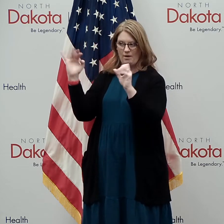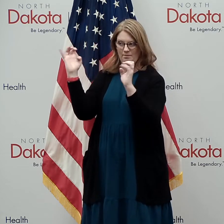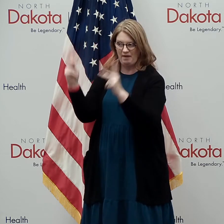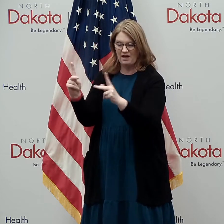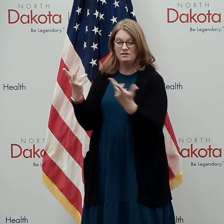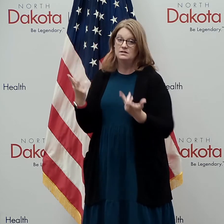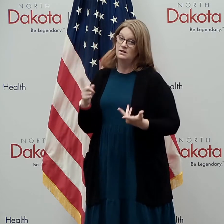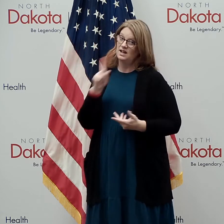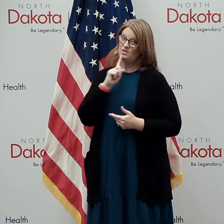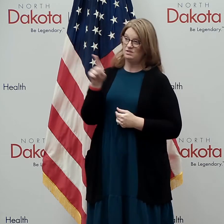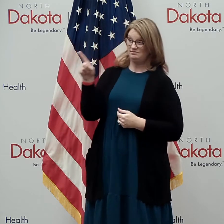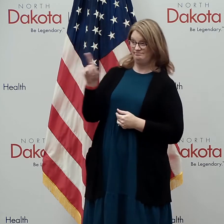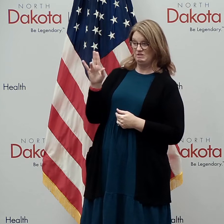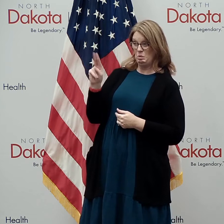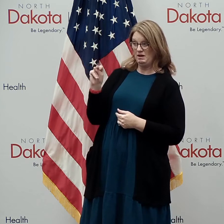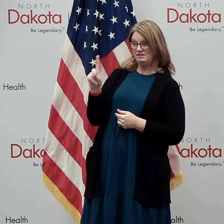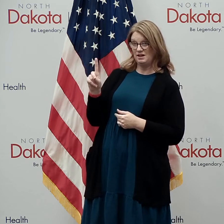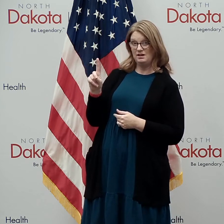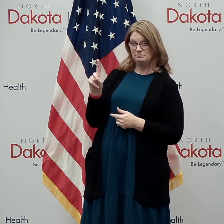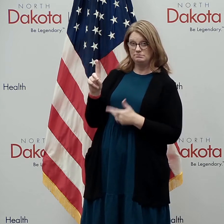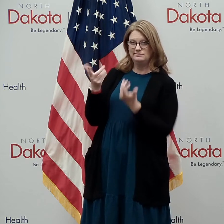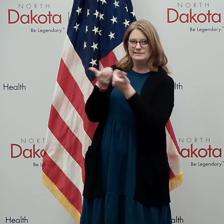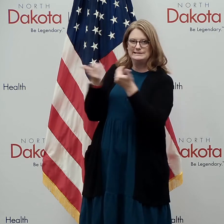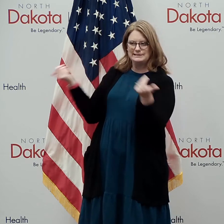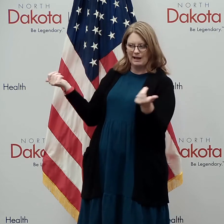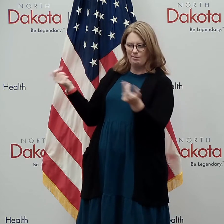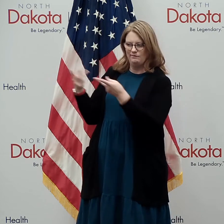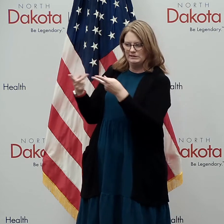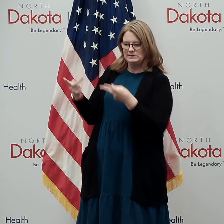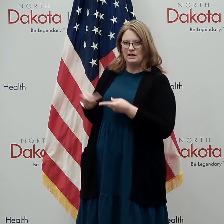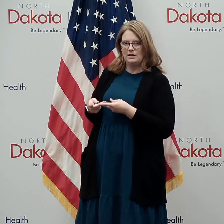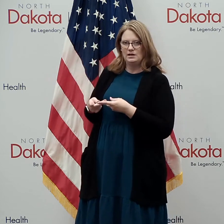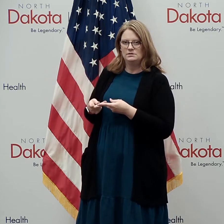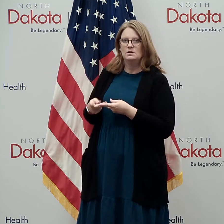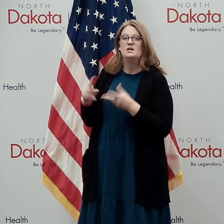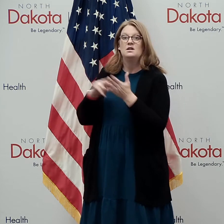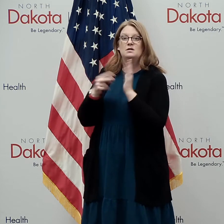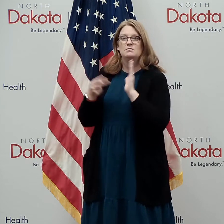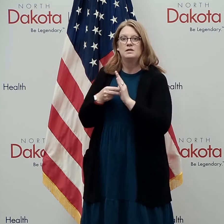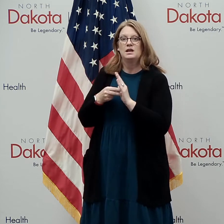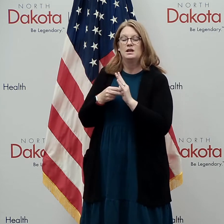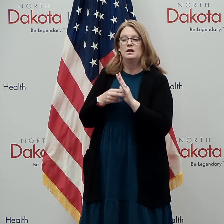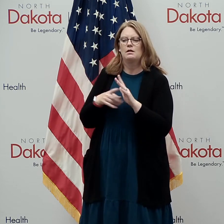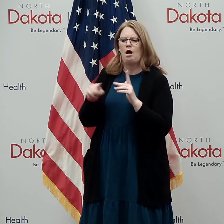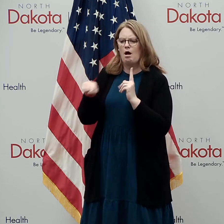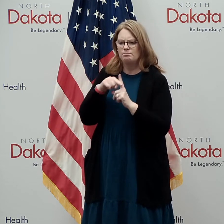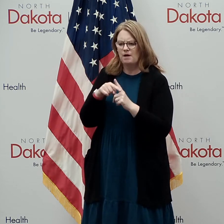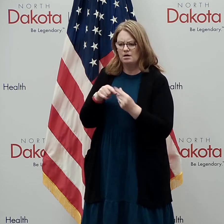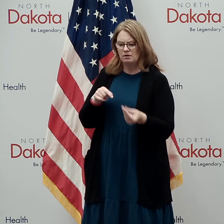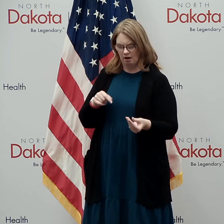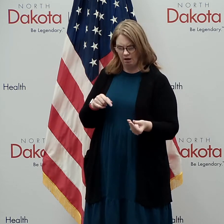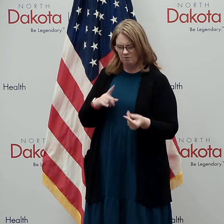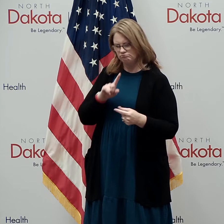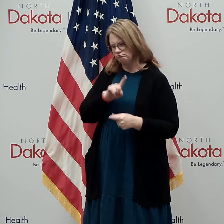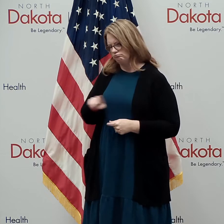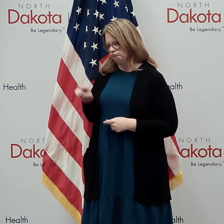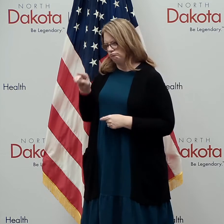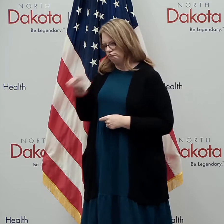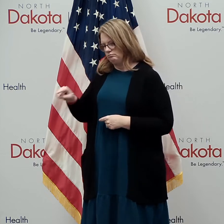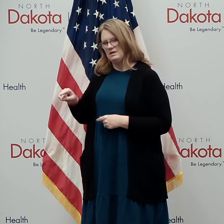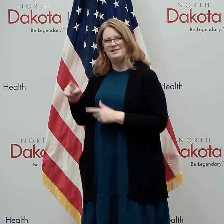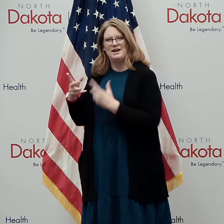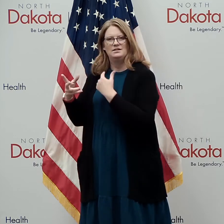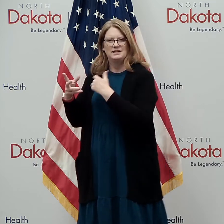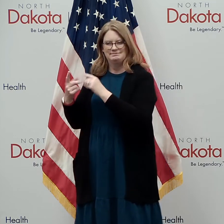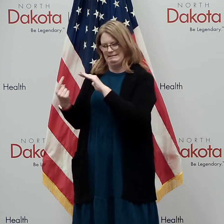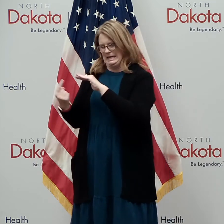providing separate facilities where people can isolate. They're doing a great job of contact tracing and